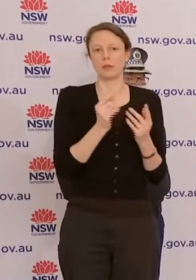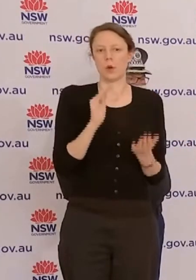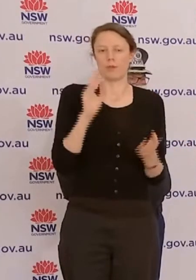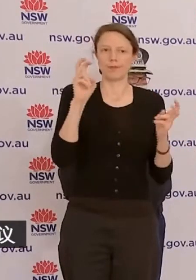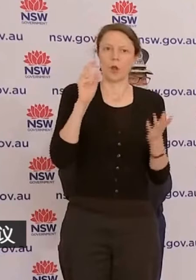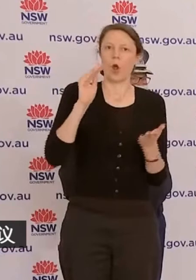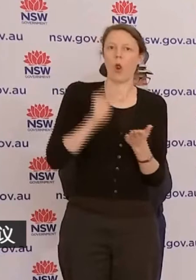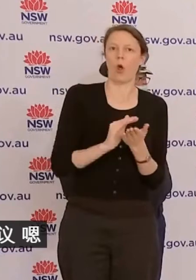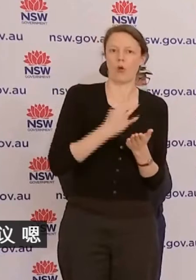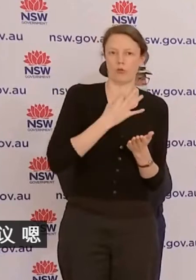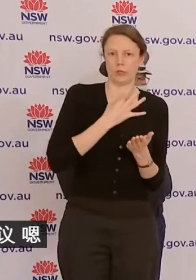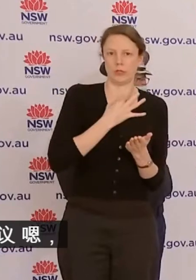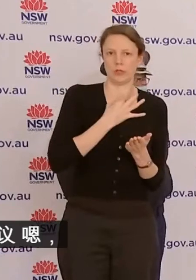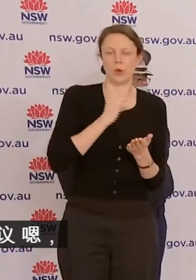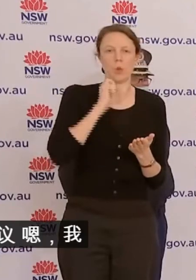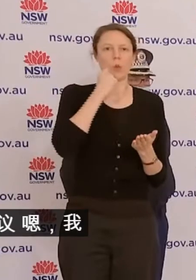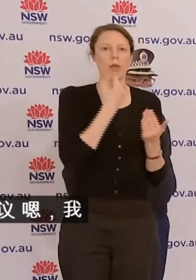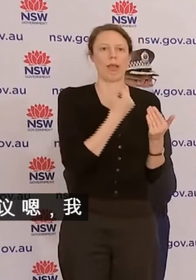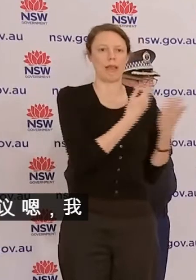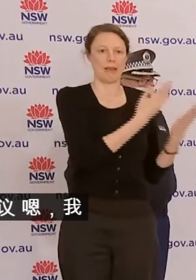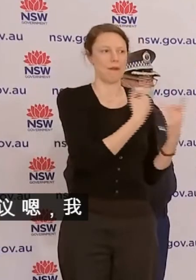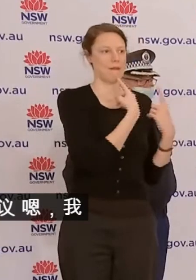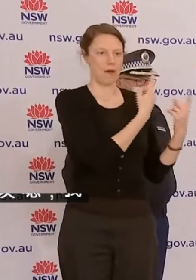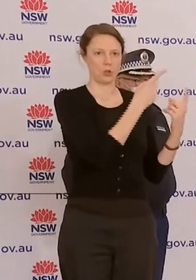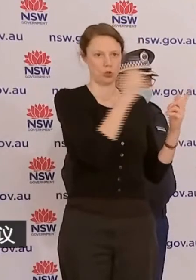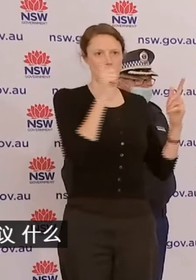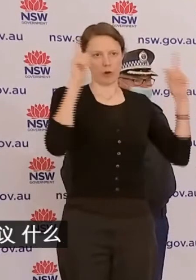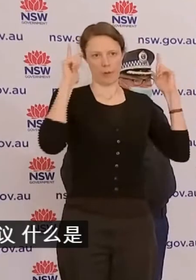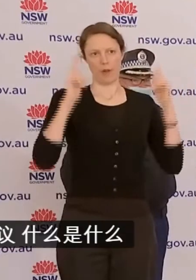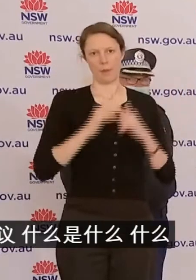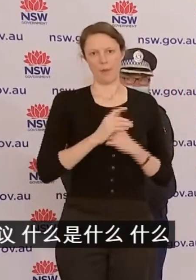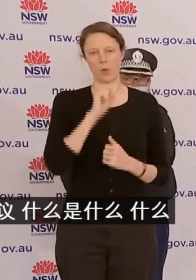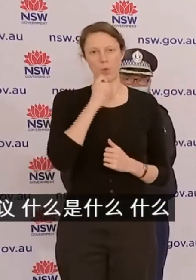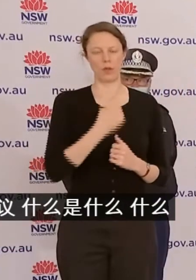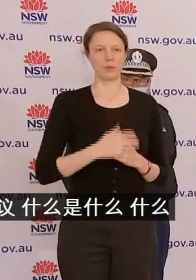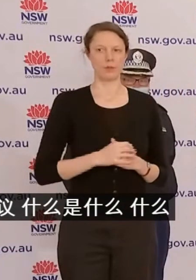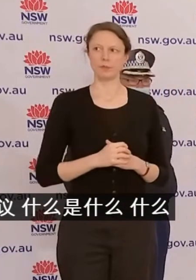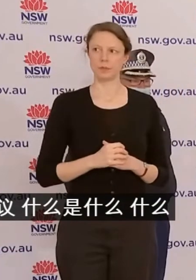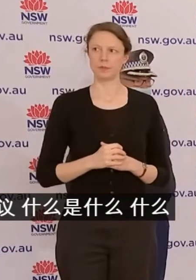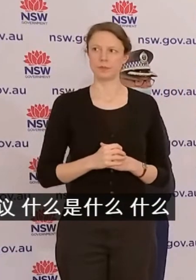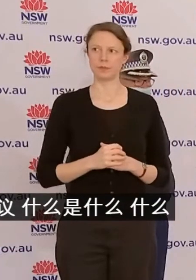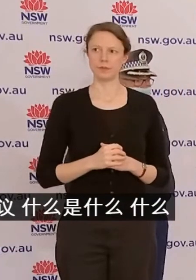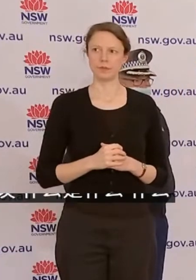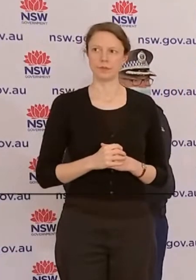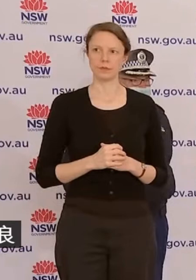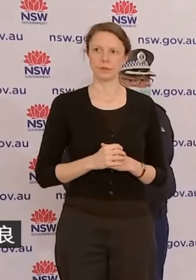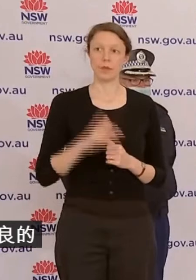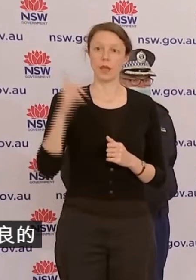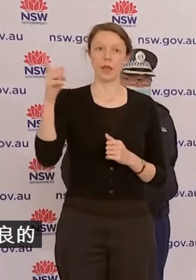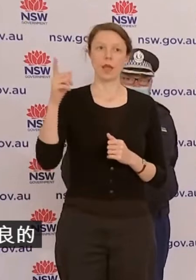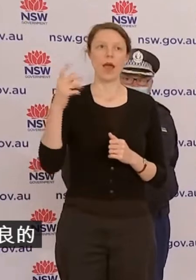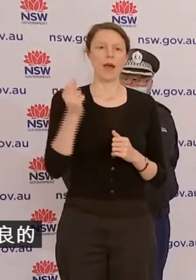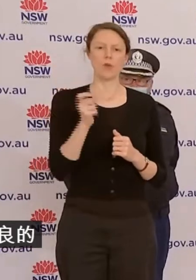things that could occur, and I will provide that advice to the Premier. What is that? What is that? A case